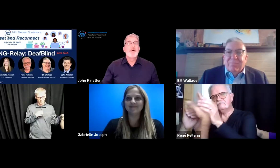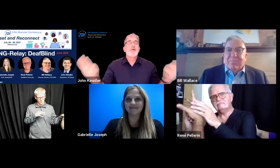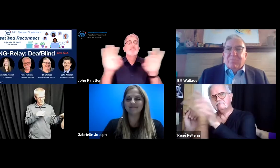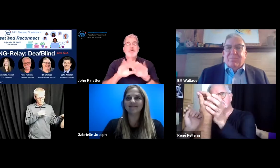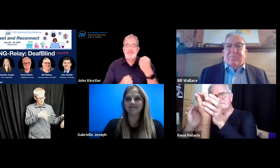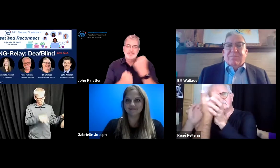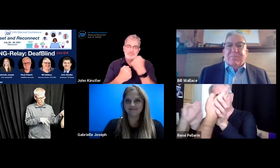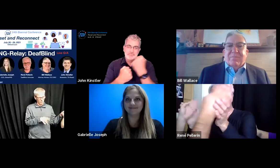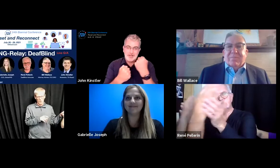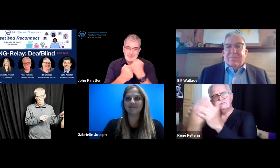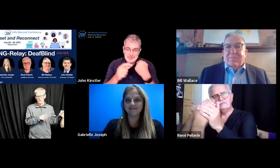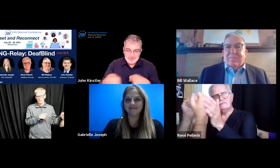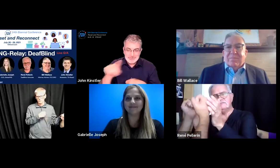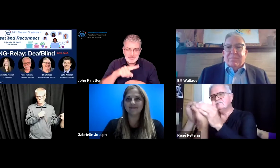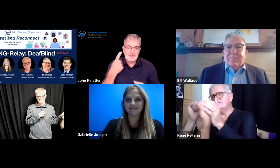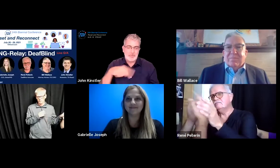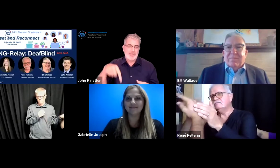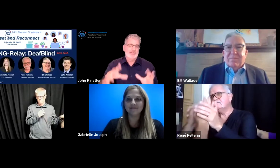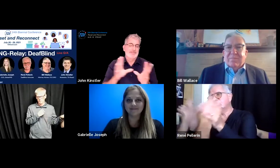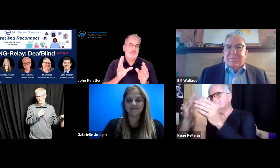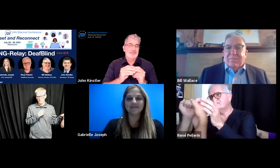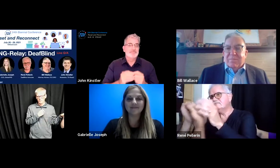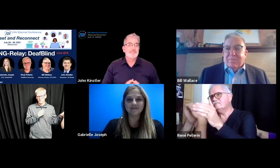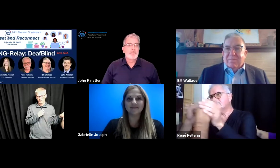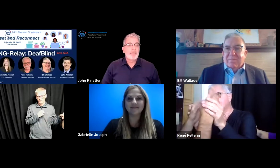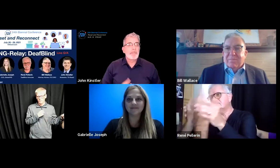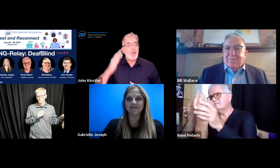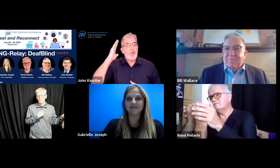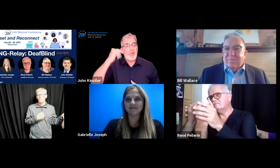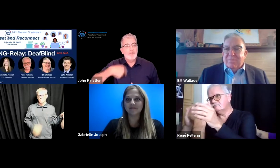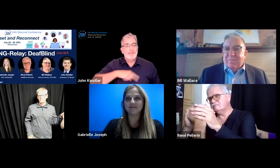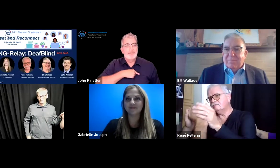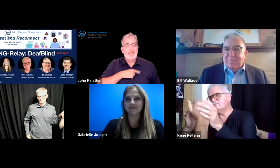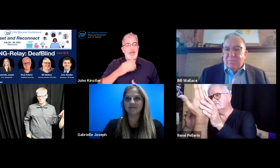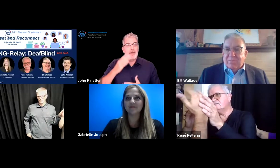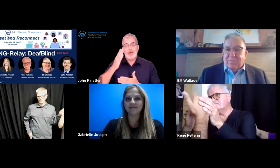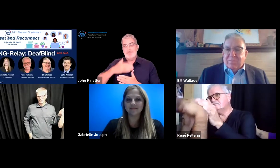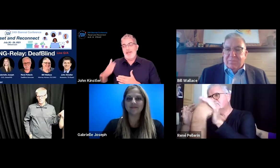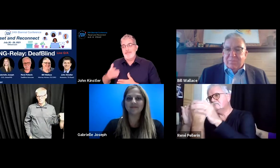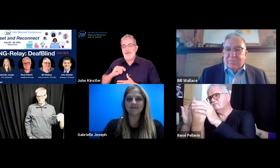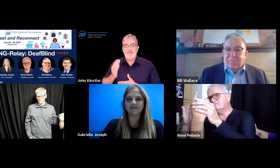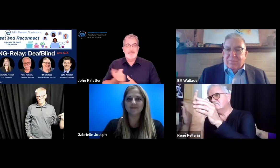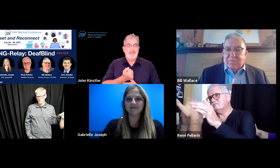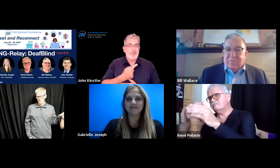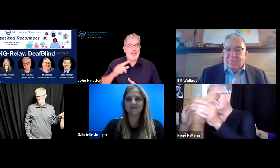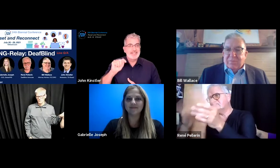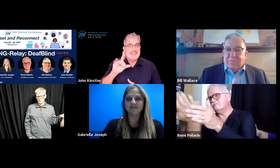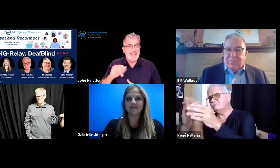and for those of you who have participated, and most importantly, the sponsors for making this happen. I